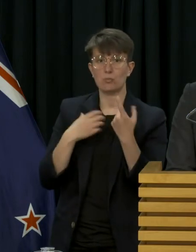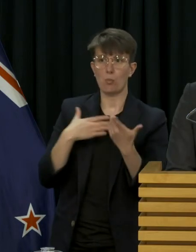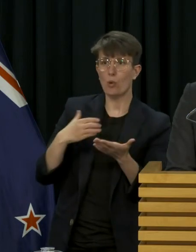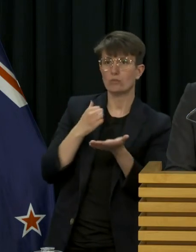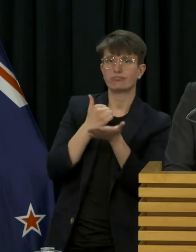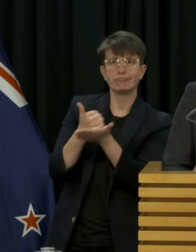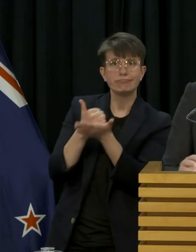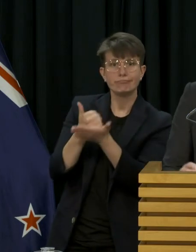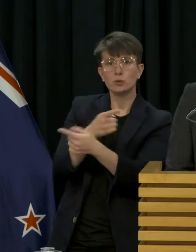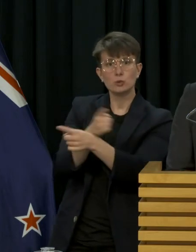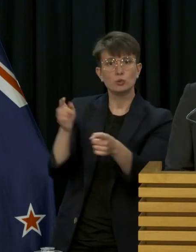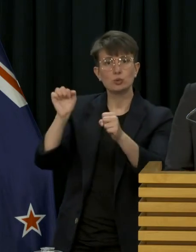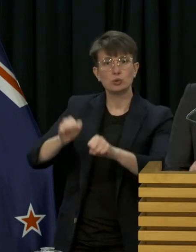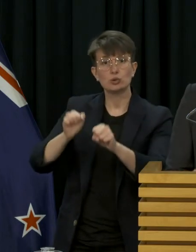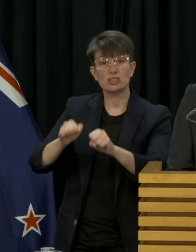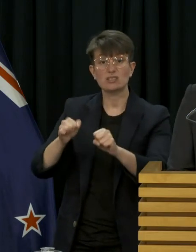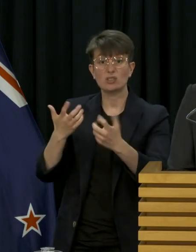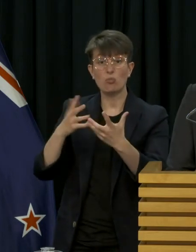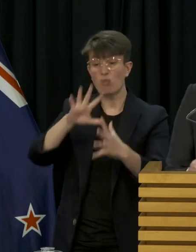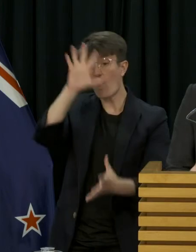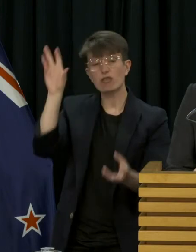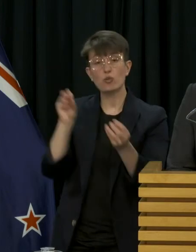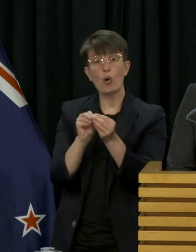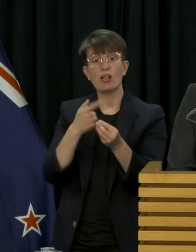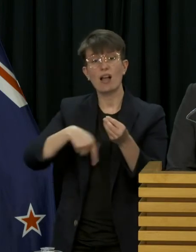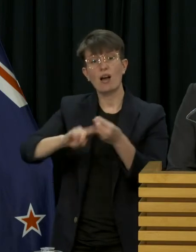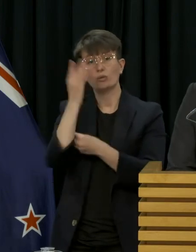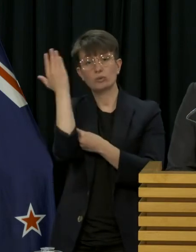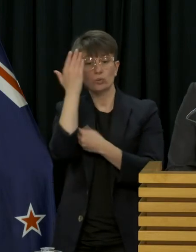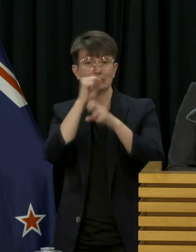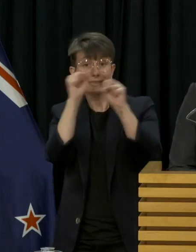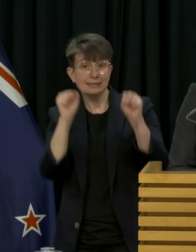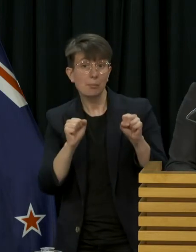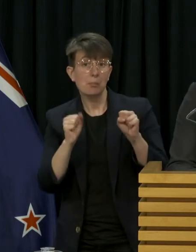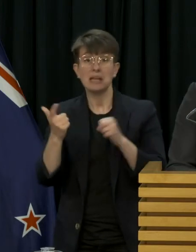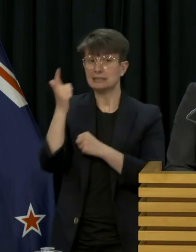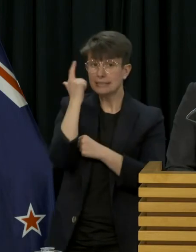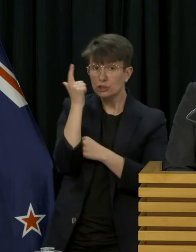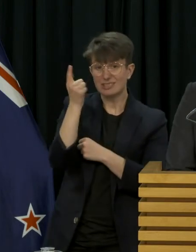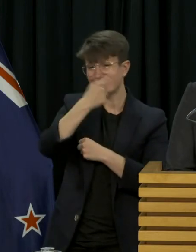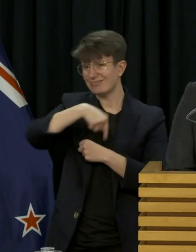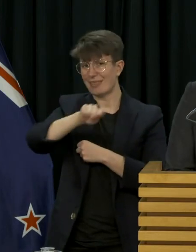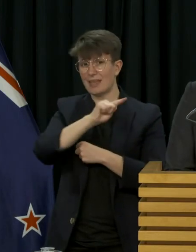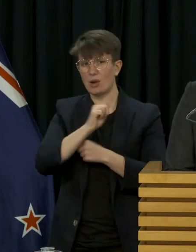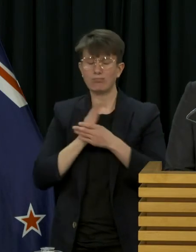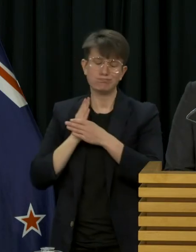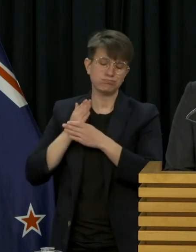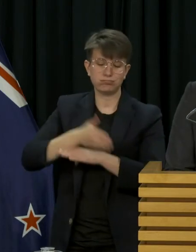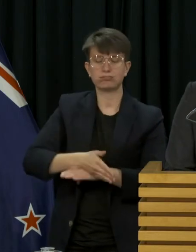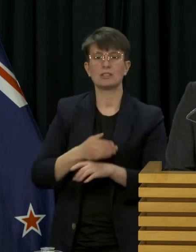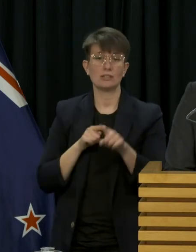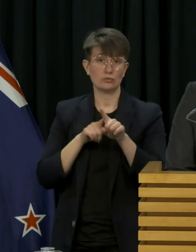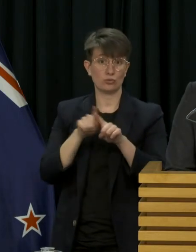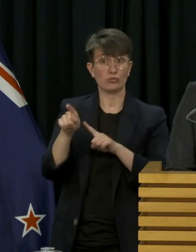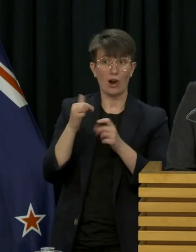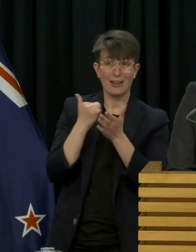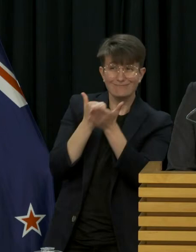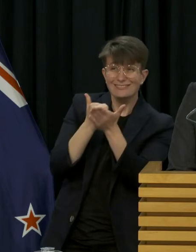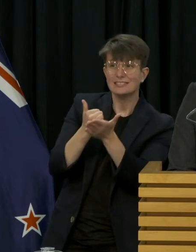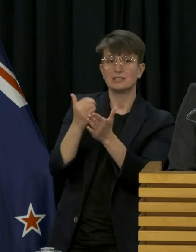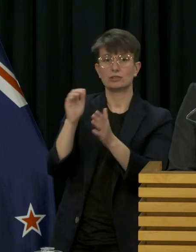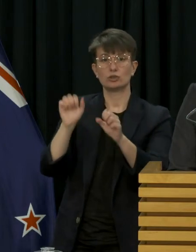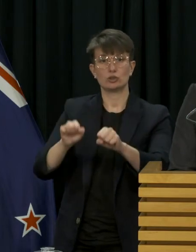support to students. So overall, the school system and our teaching community are bending over backwards to make sure these kids get their very best shot at